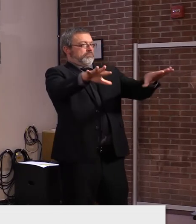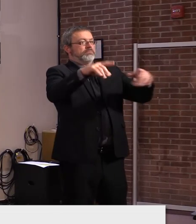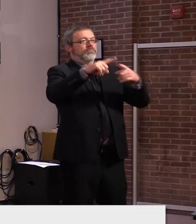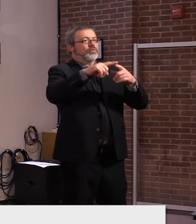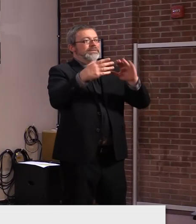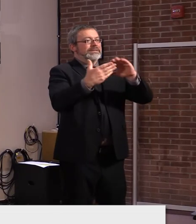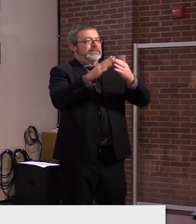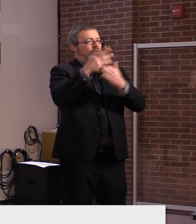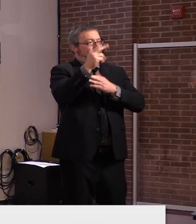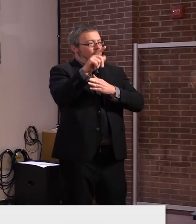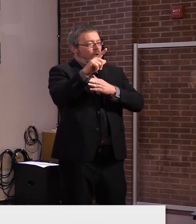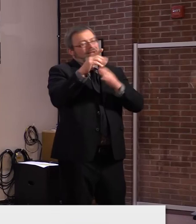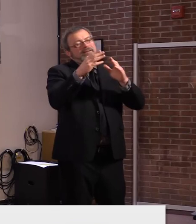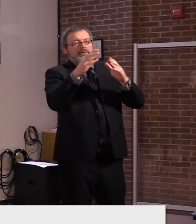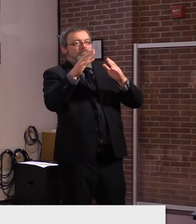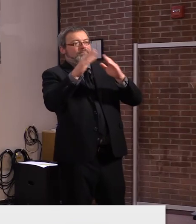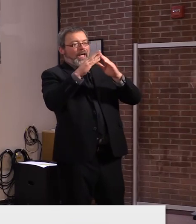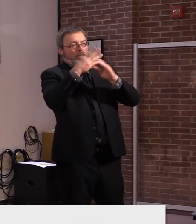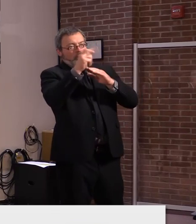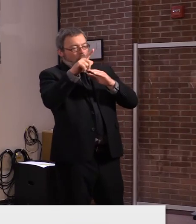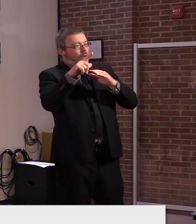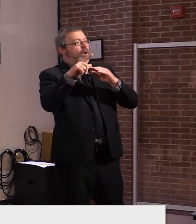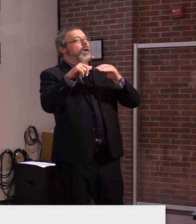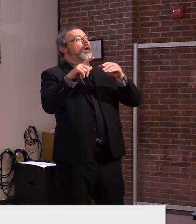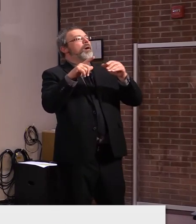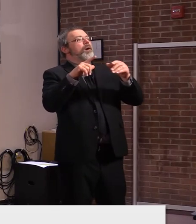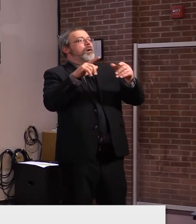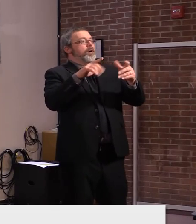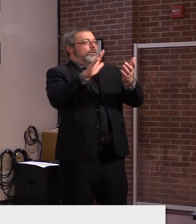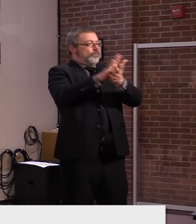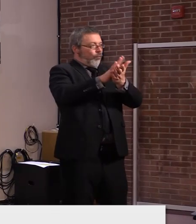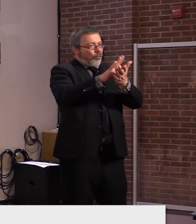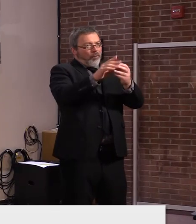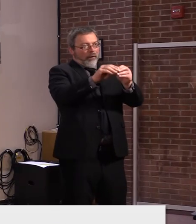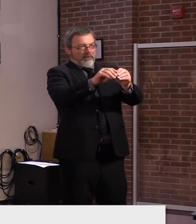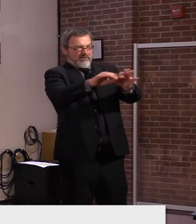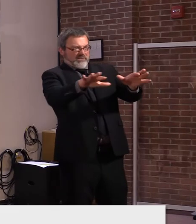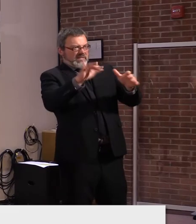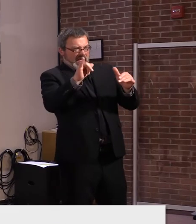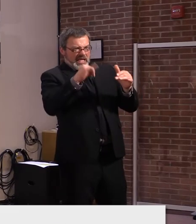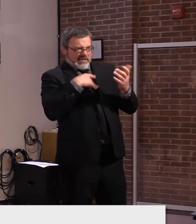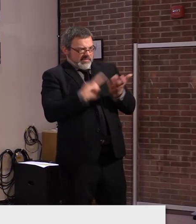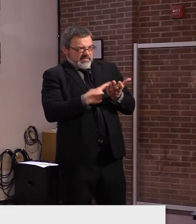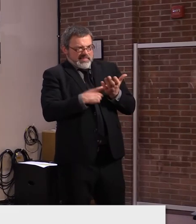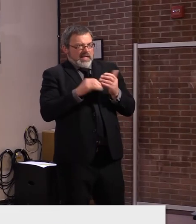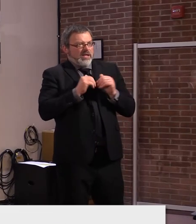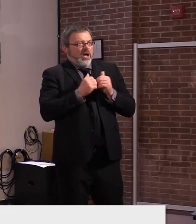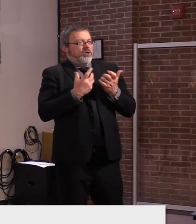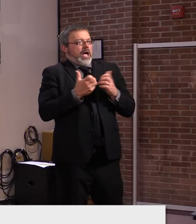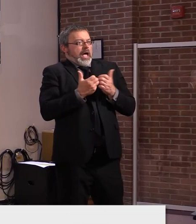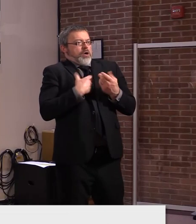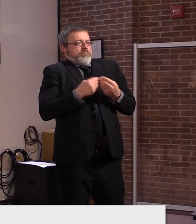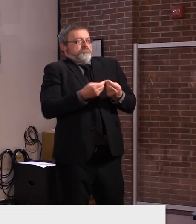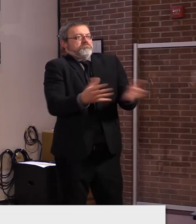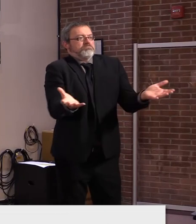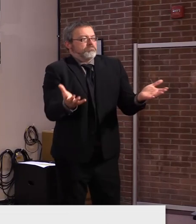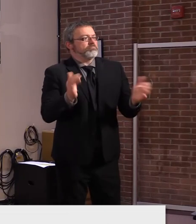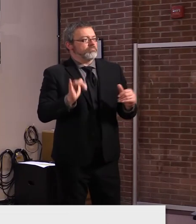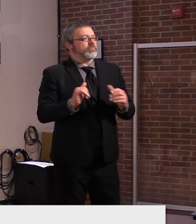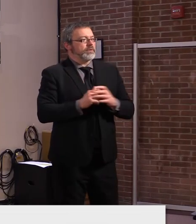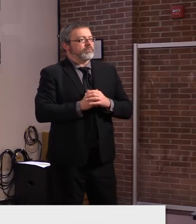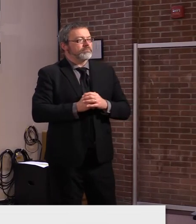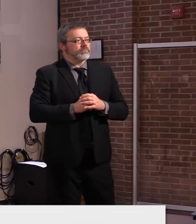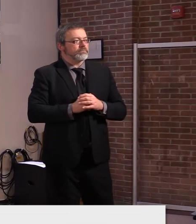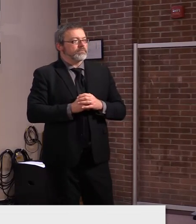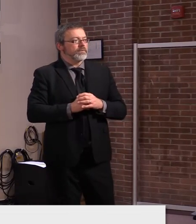We're actively looking at that right now. Sure, they'll be thrilled to hear that. And then finally, maybe for the governor or perhaps